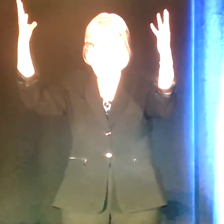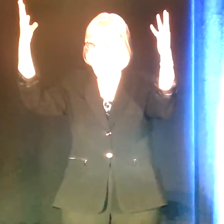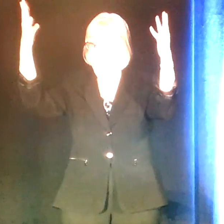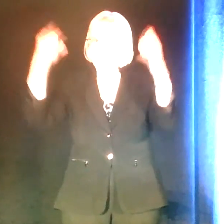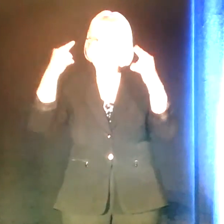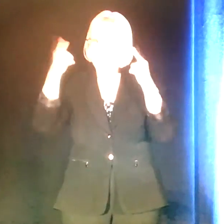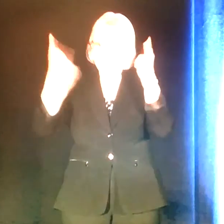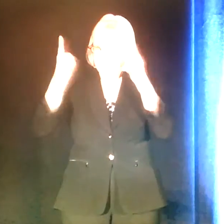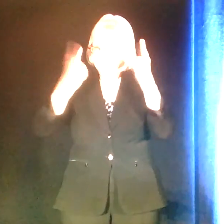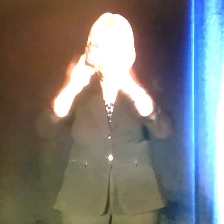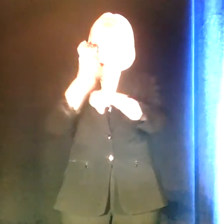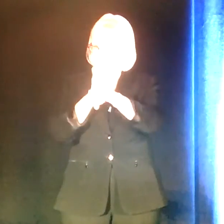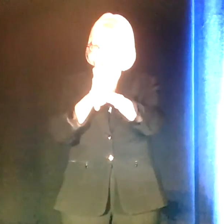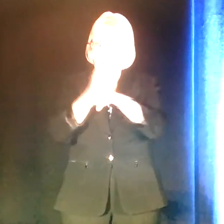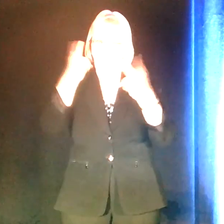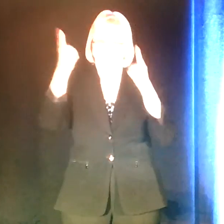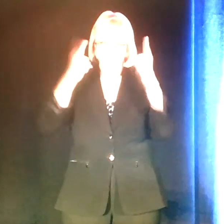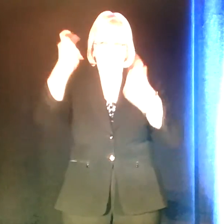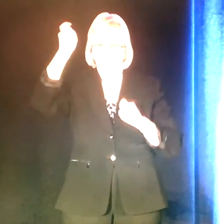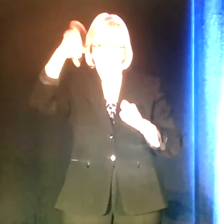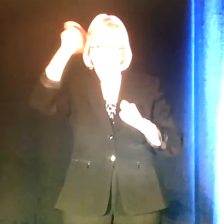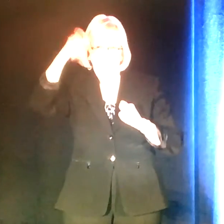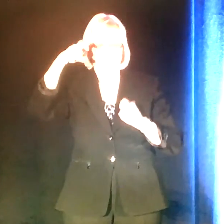Oh my goodness. Thinking is hard.